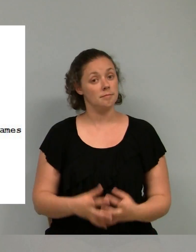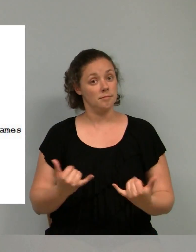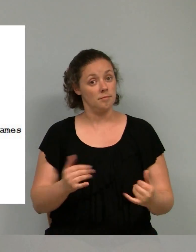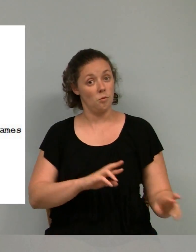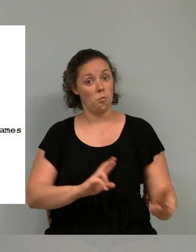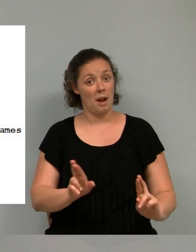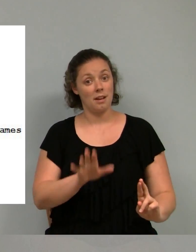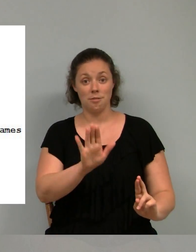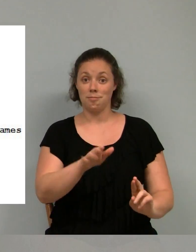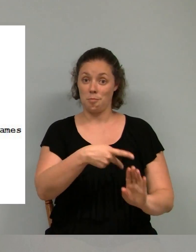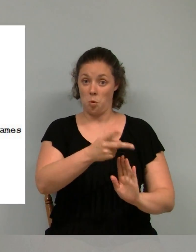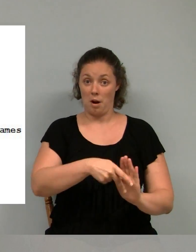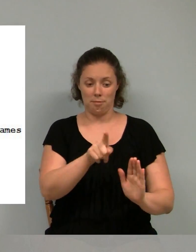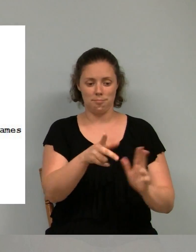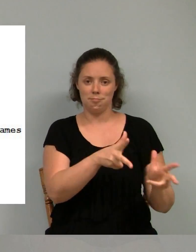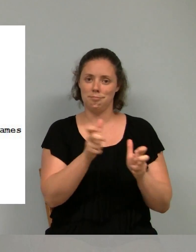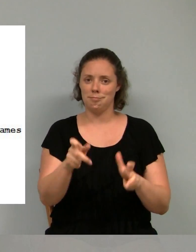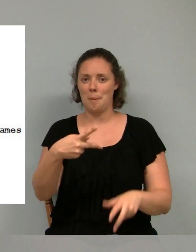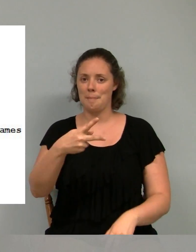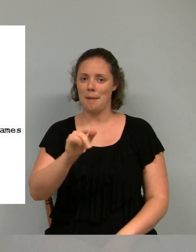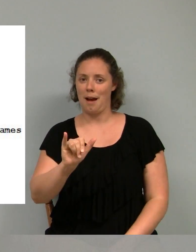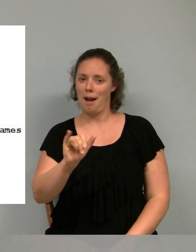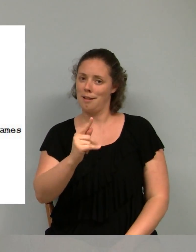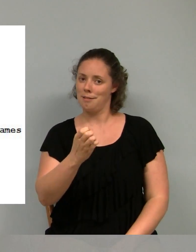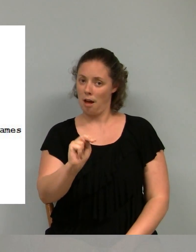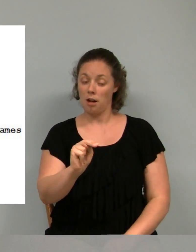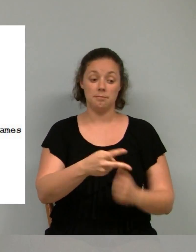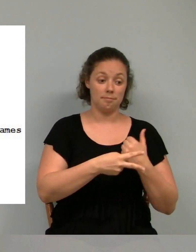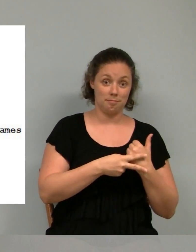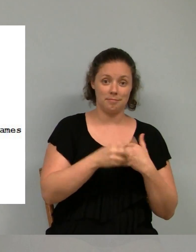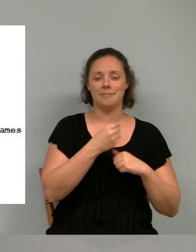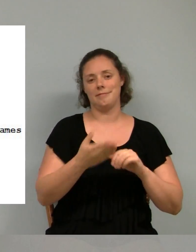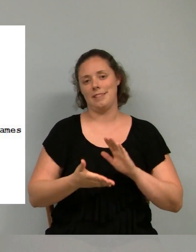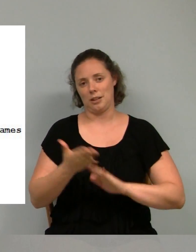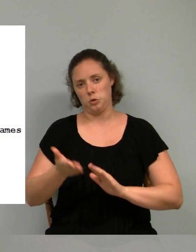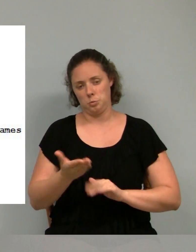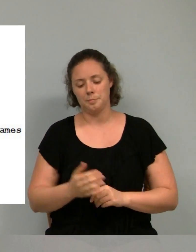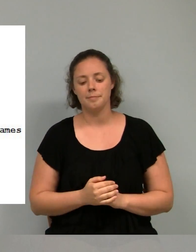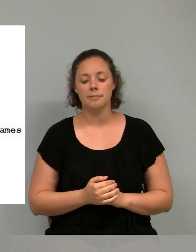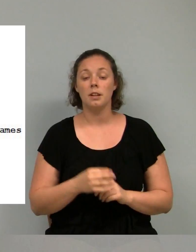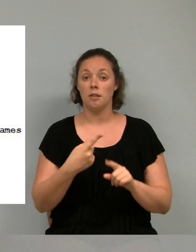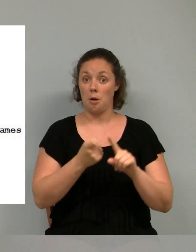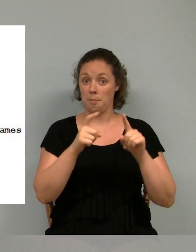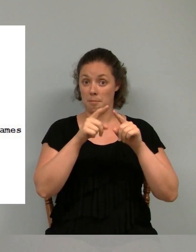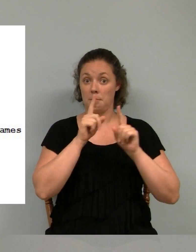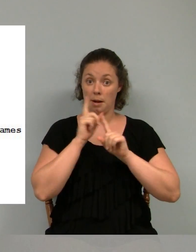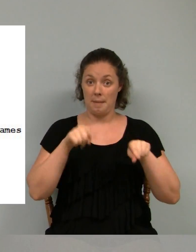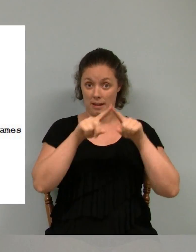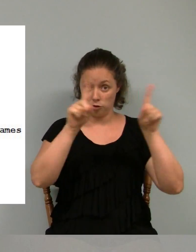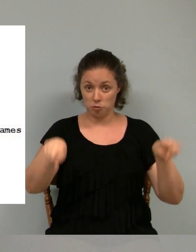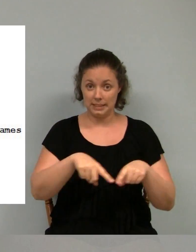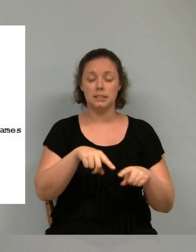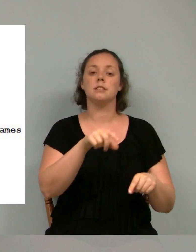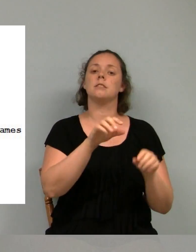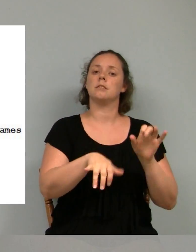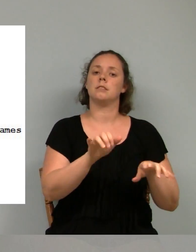You can enter your program in Python, save and execute it. From the command screen, enter